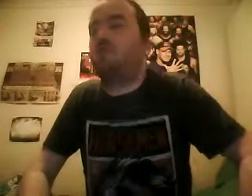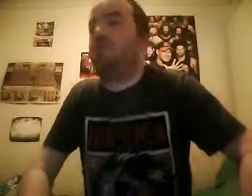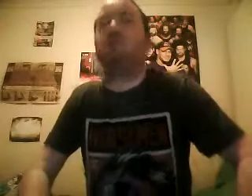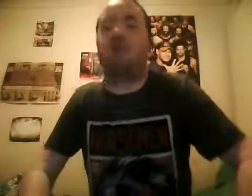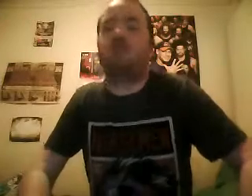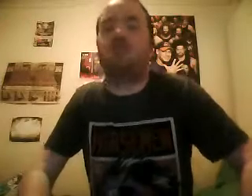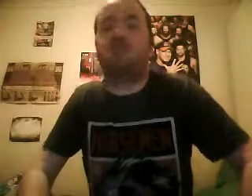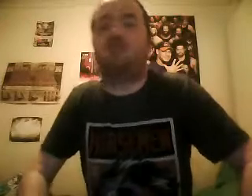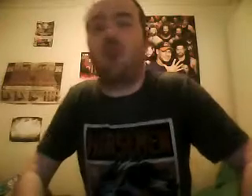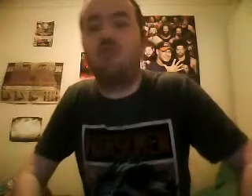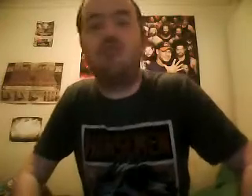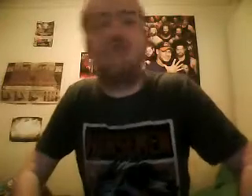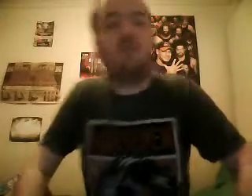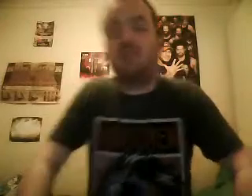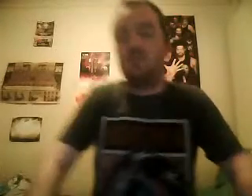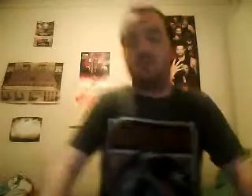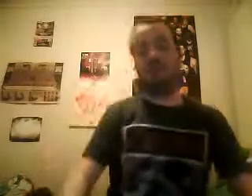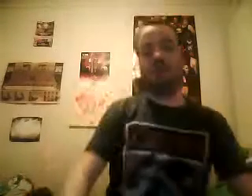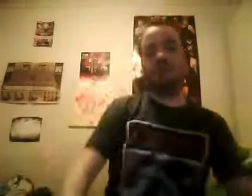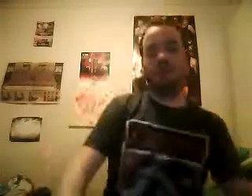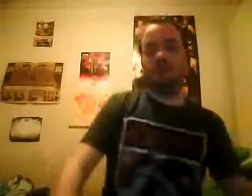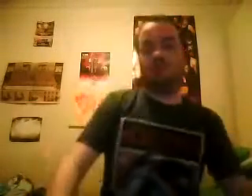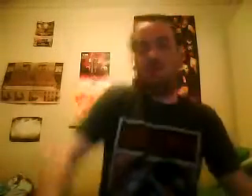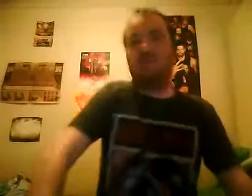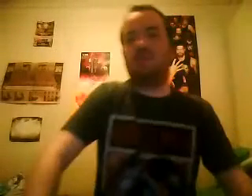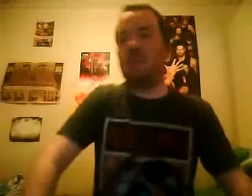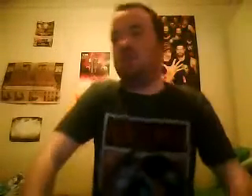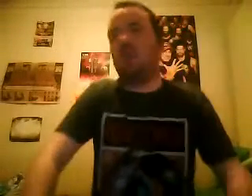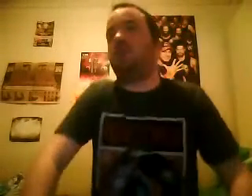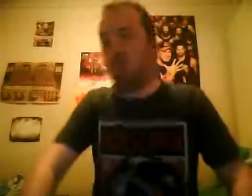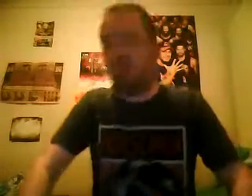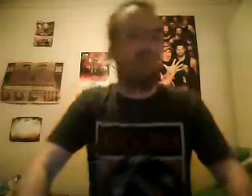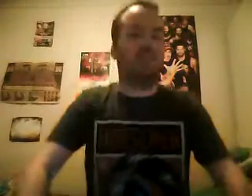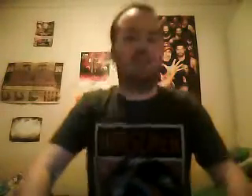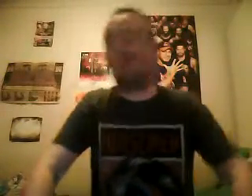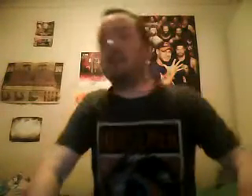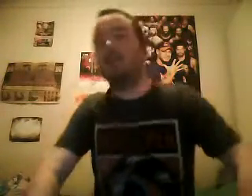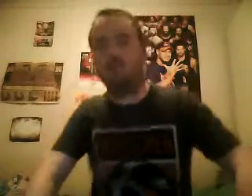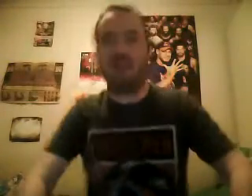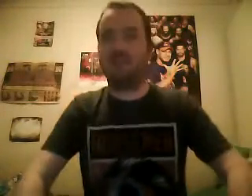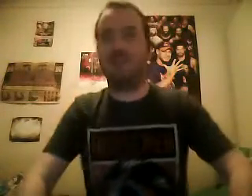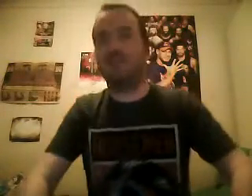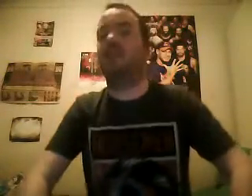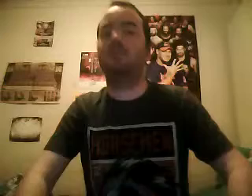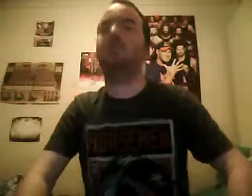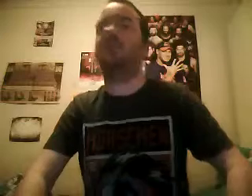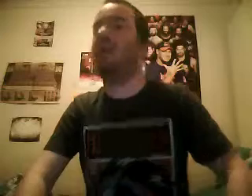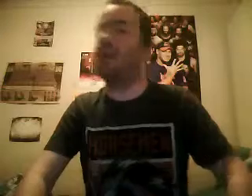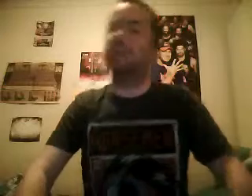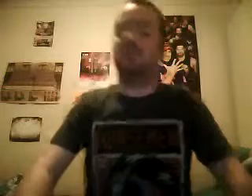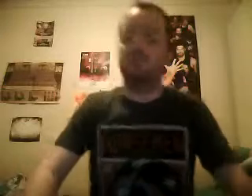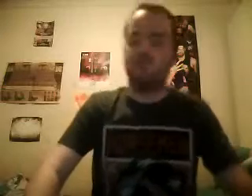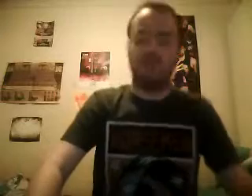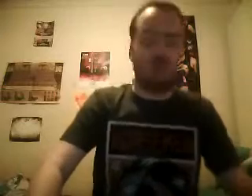was a knock-knock joke. Rowan said, knock-knock. And Caleb Braxton said, who's there? And